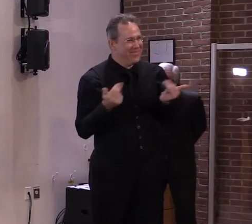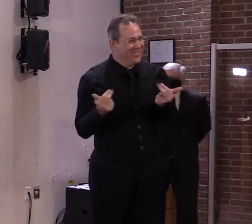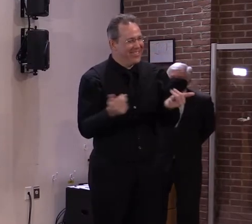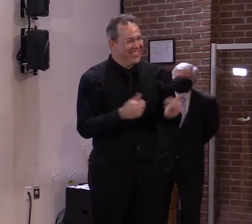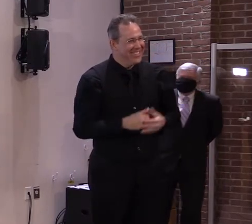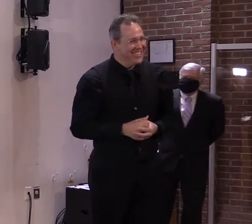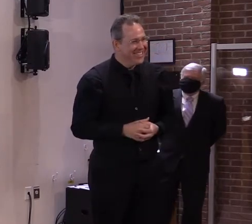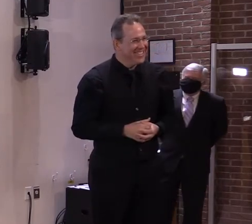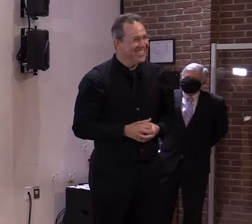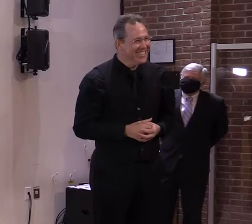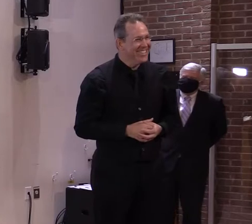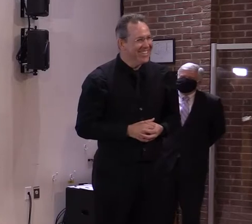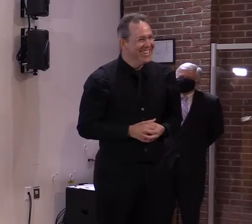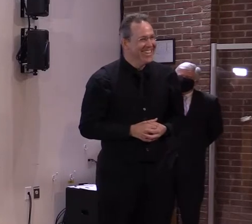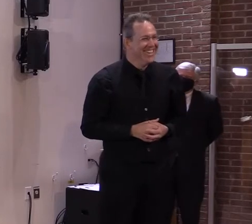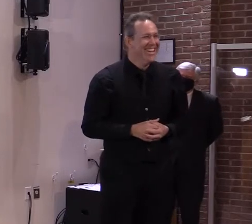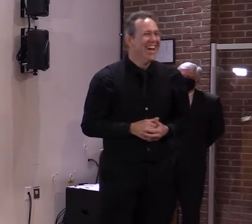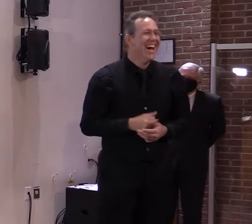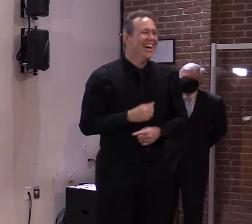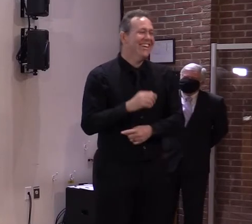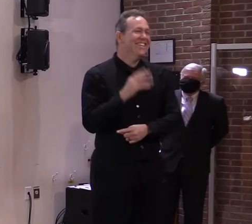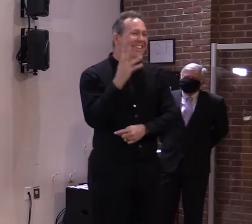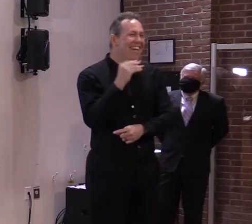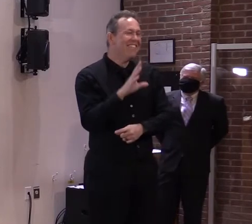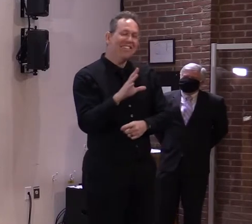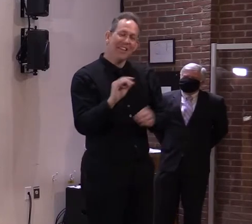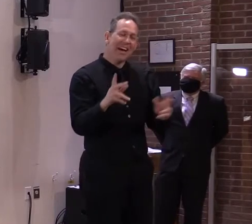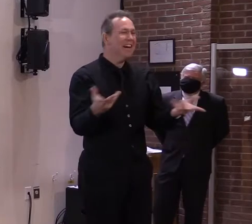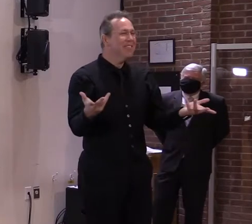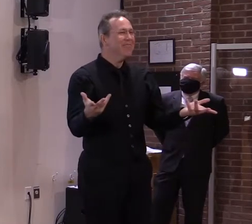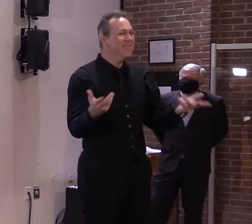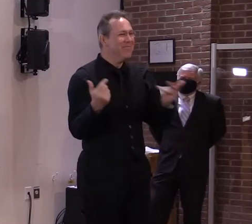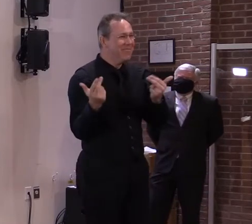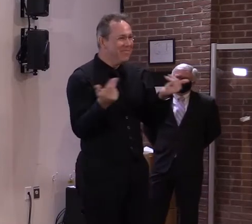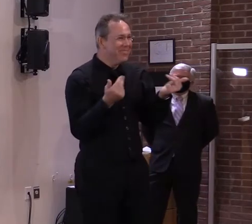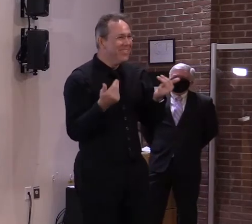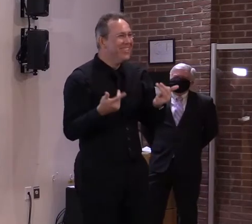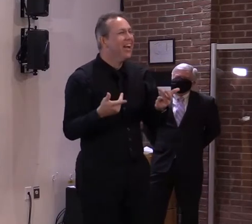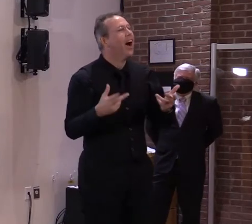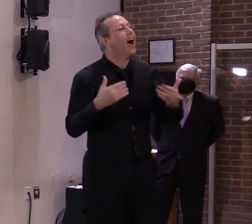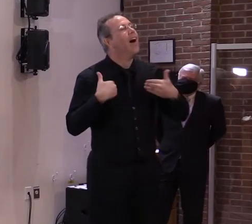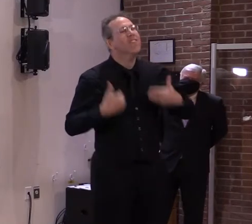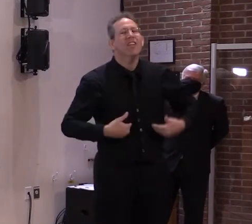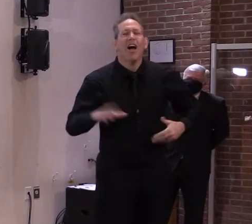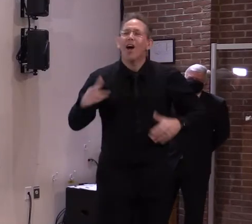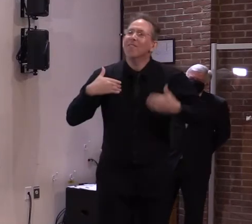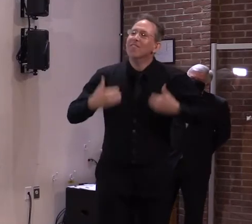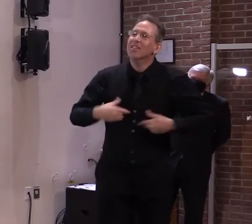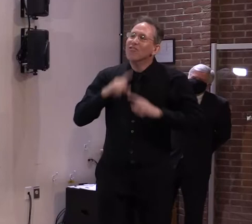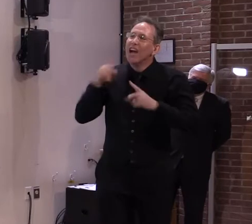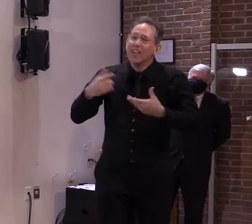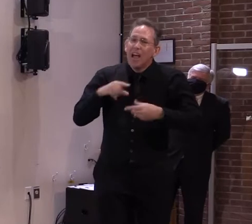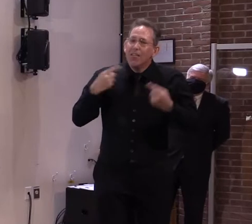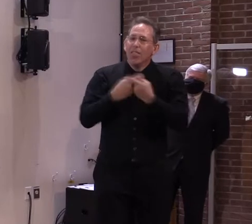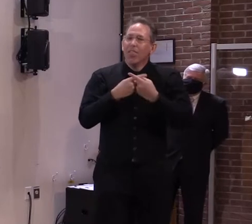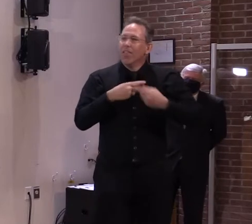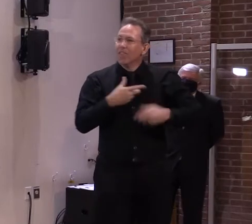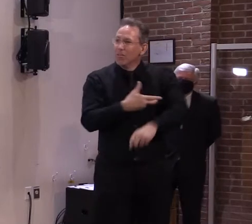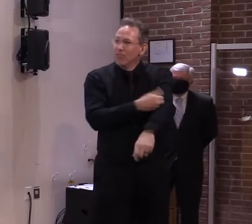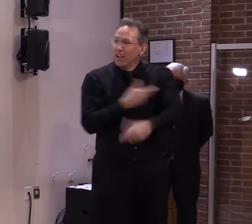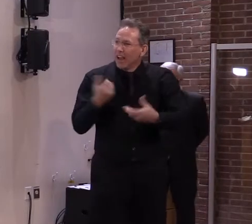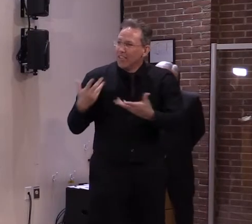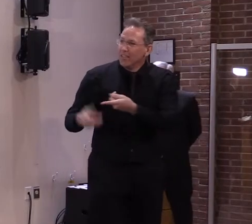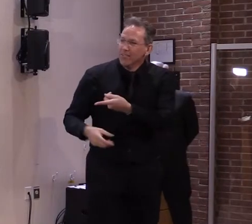Oh, a little levity. Okay. Any physical reaction? No, none whatsoever. Didn't have any